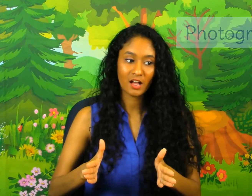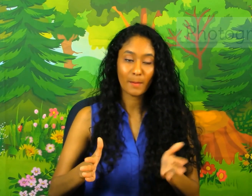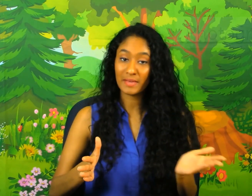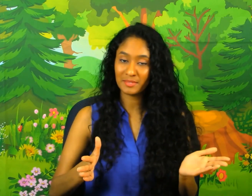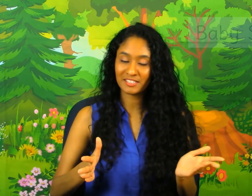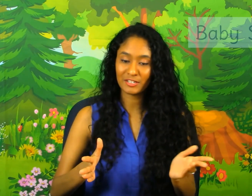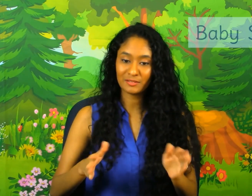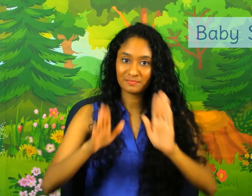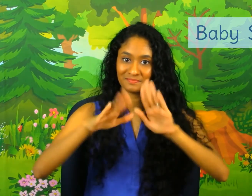babysitter,